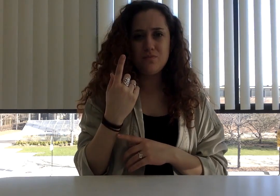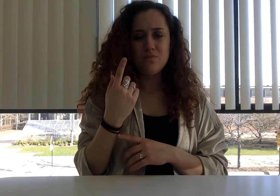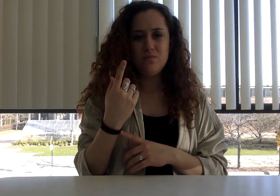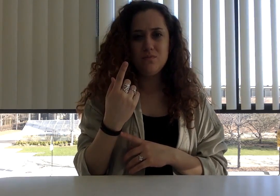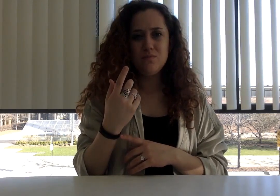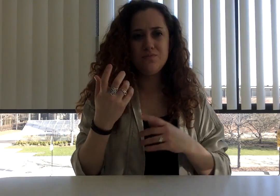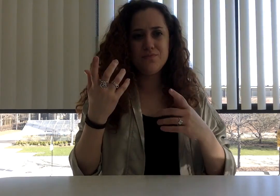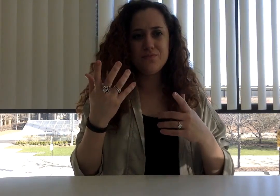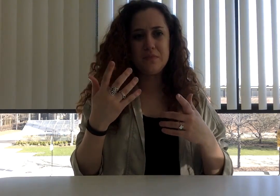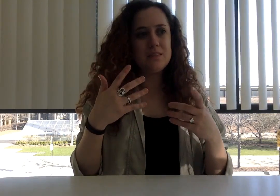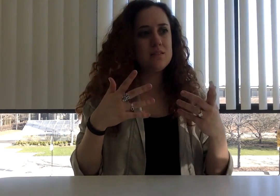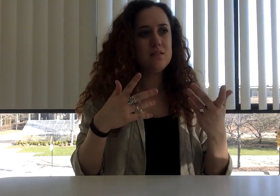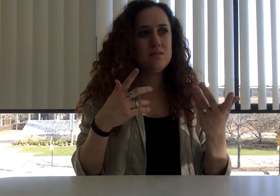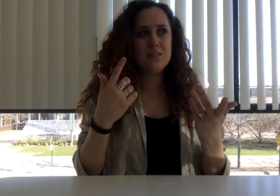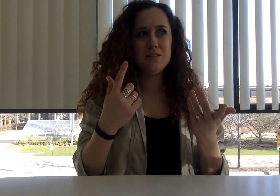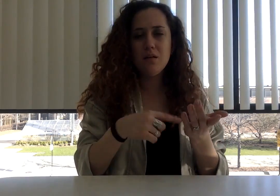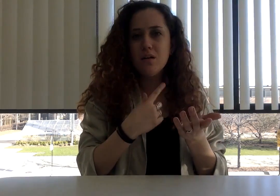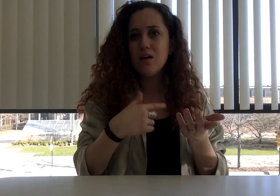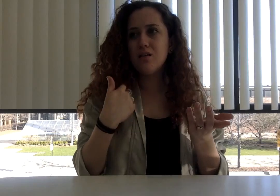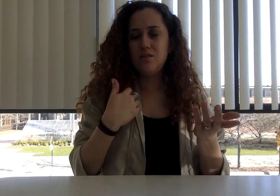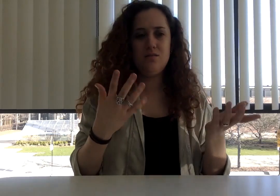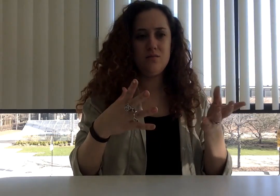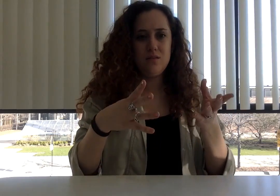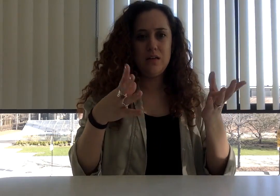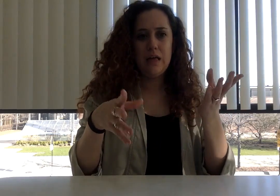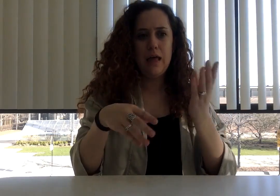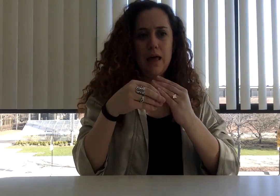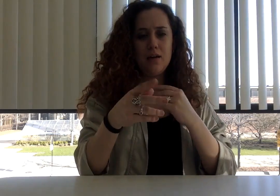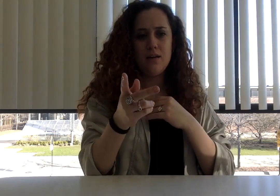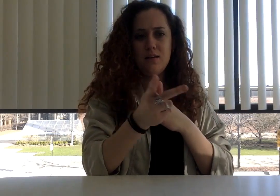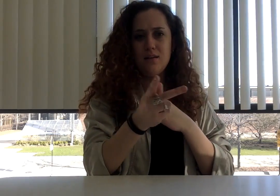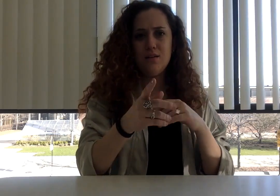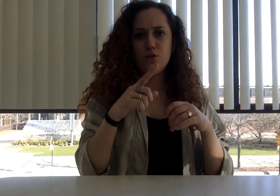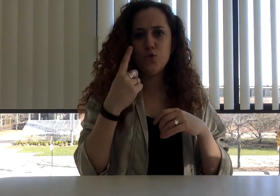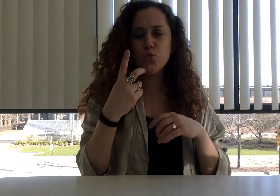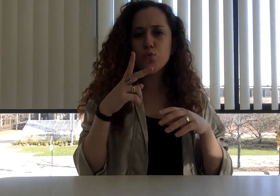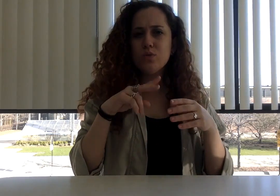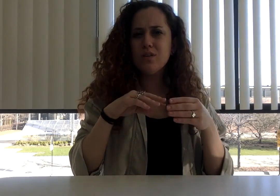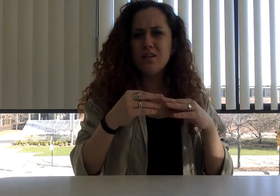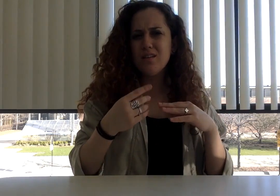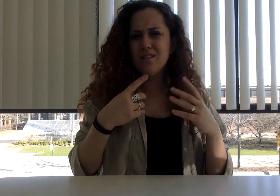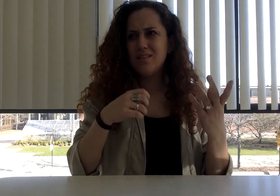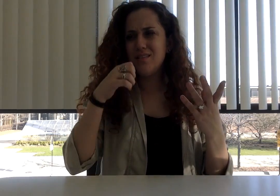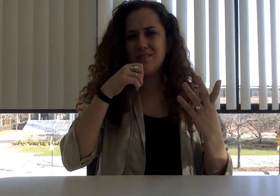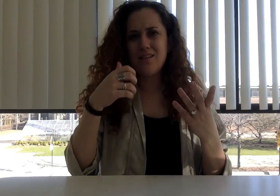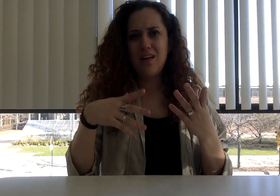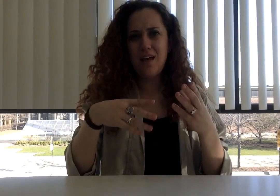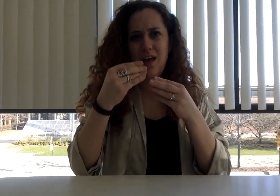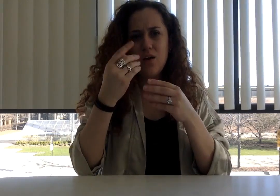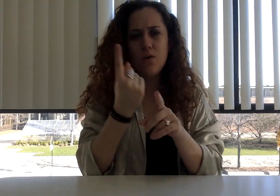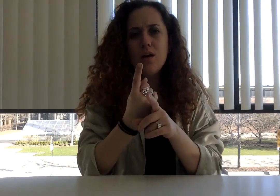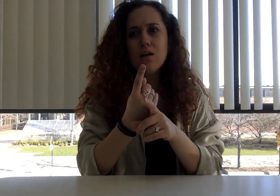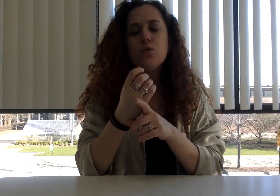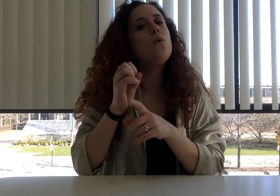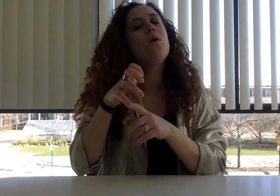to 64. Those are clues to send you back to try and find whatever error was